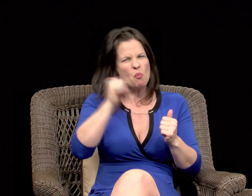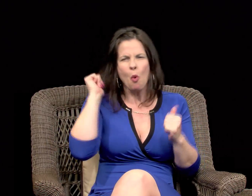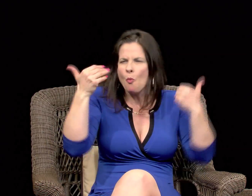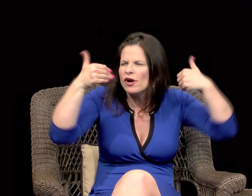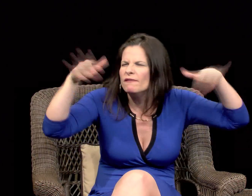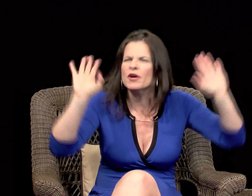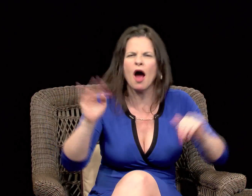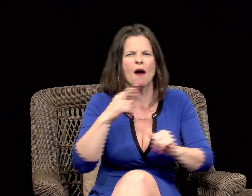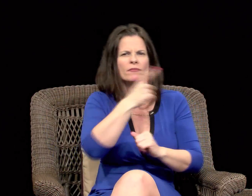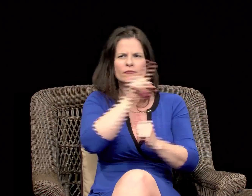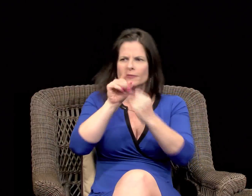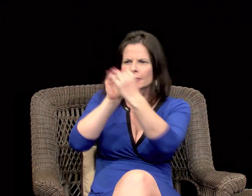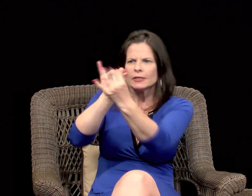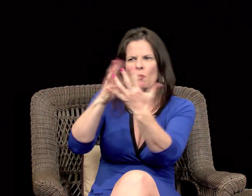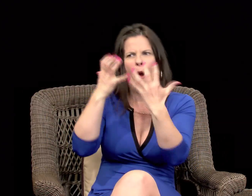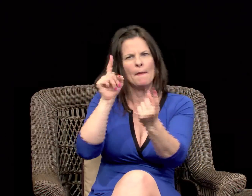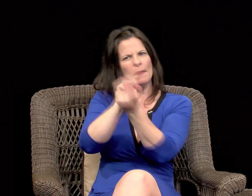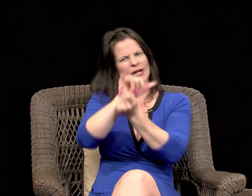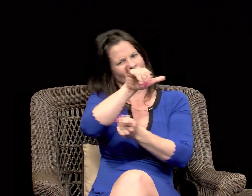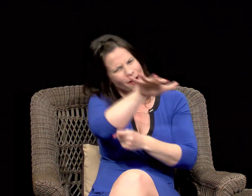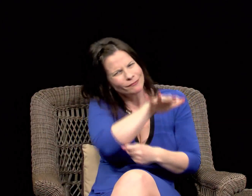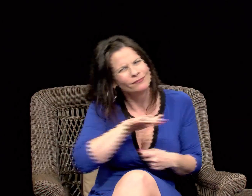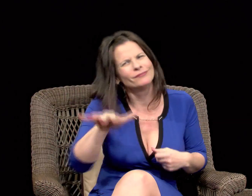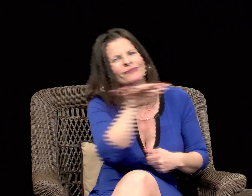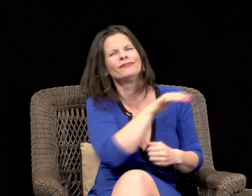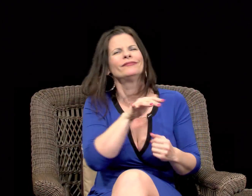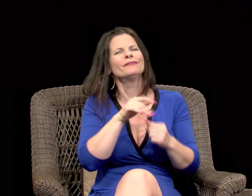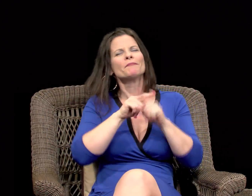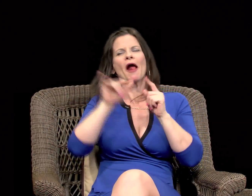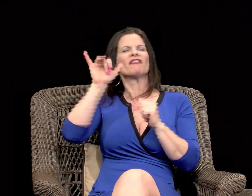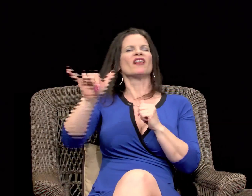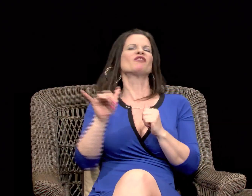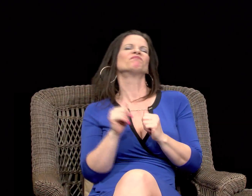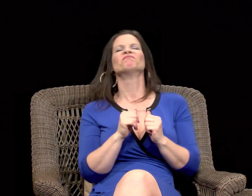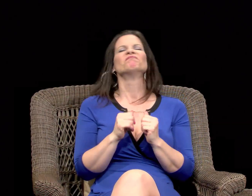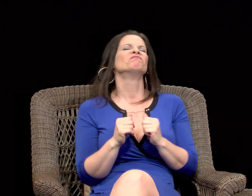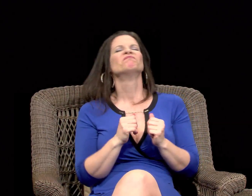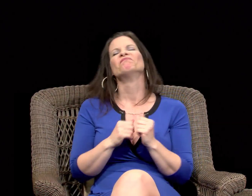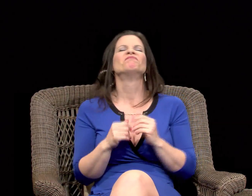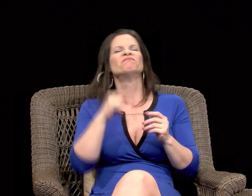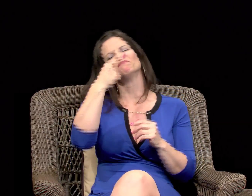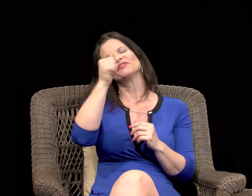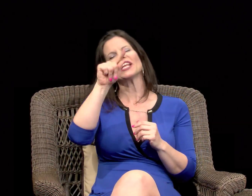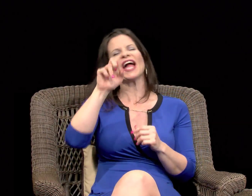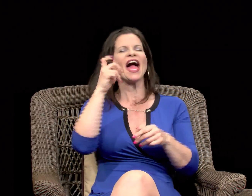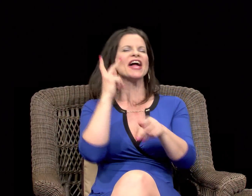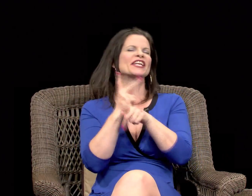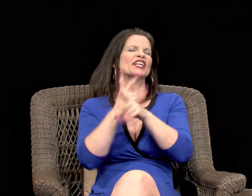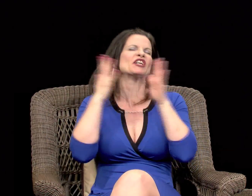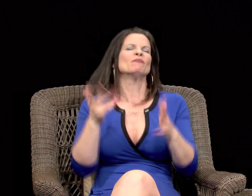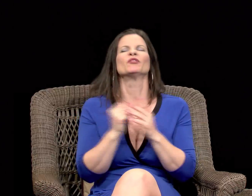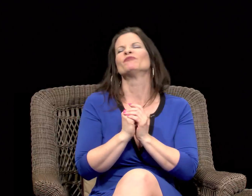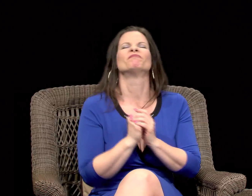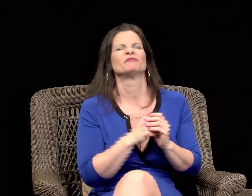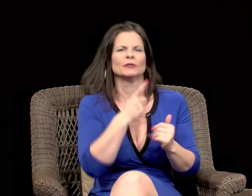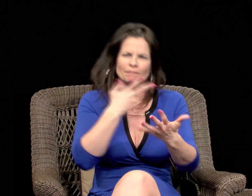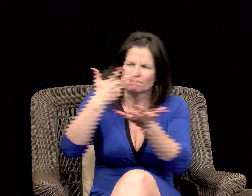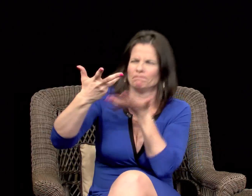story, and that she won't give up. She wanted to meet several people, but there were some gatekeepers that